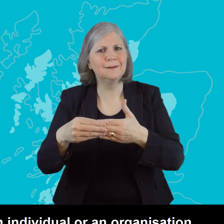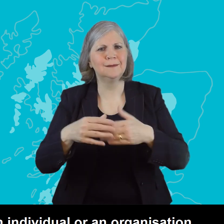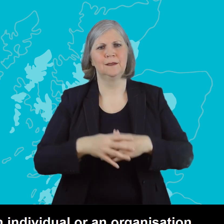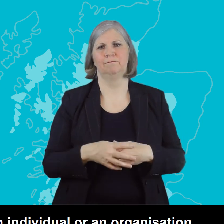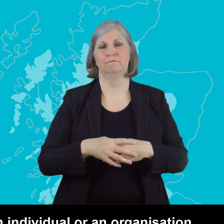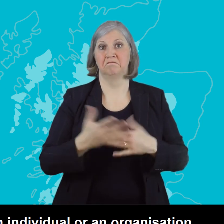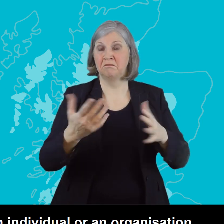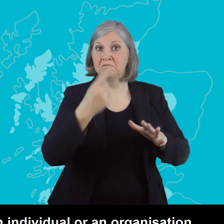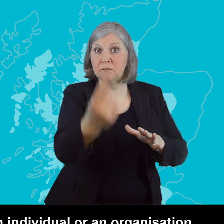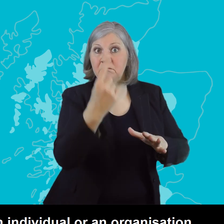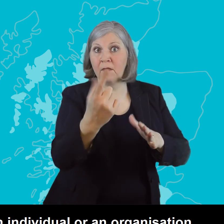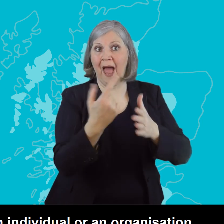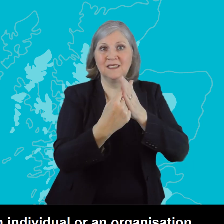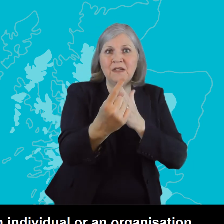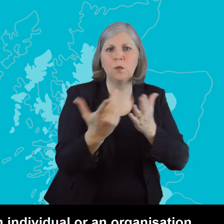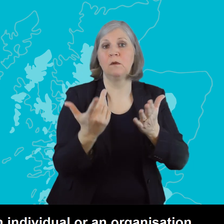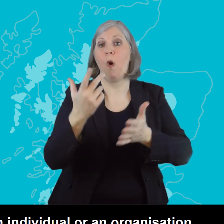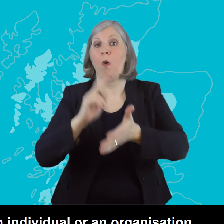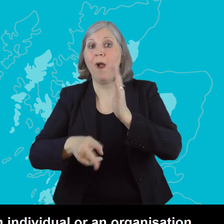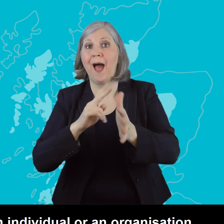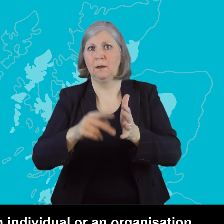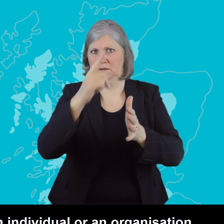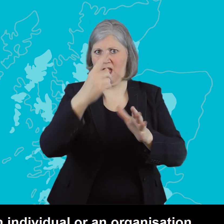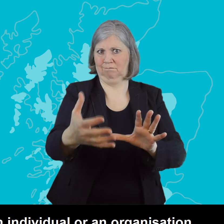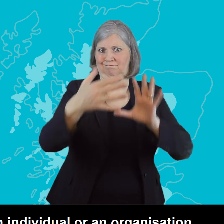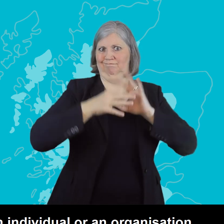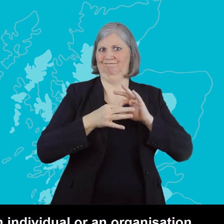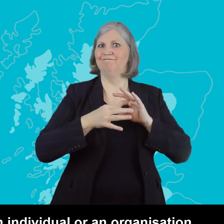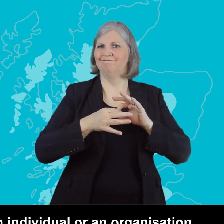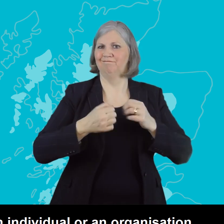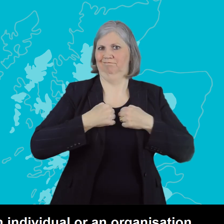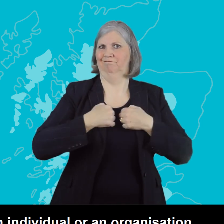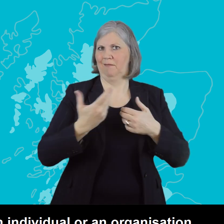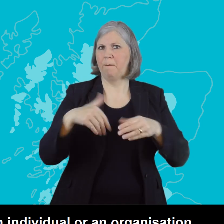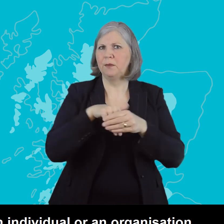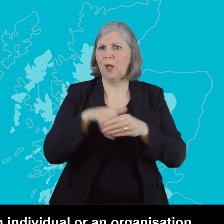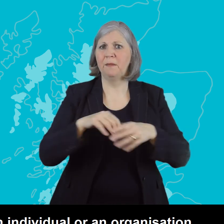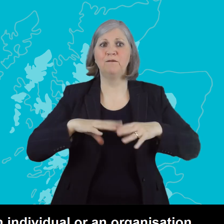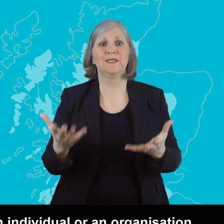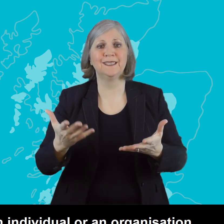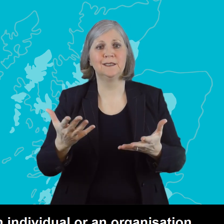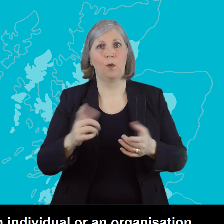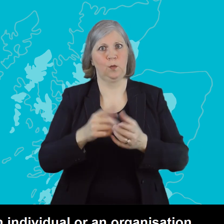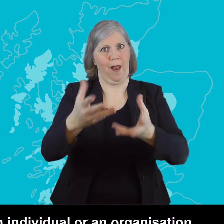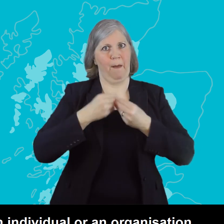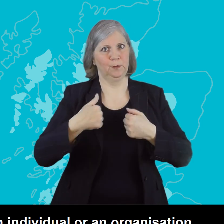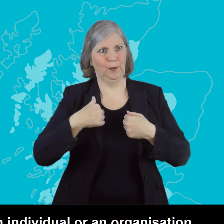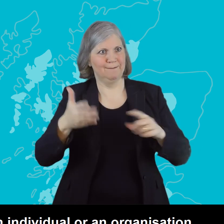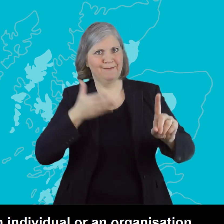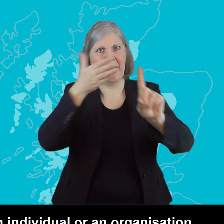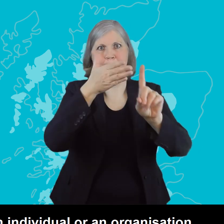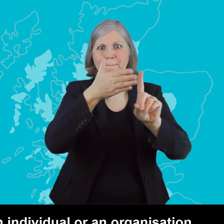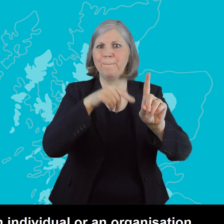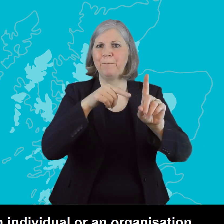We are membership led. If you are an individual or an organisation, you can join our membership for free and help to further our aims.